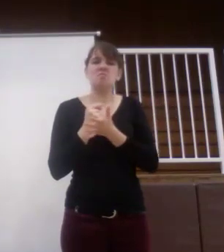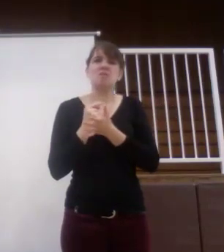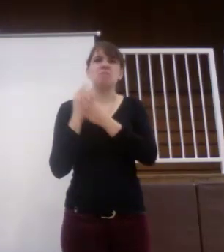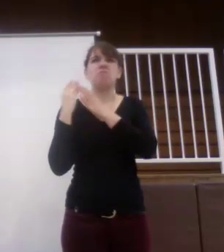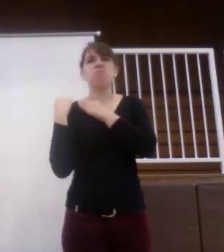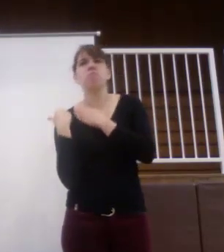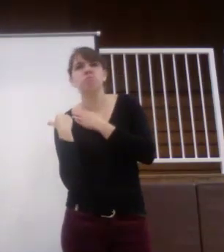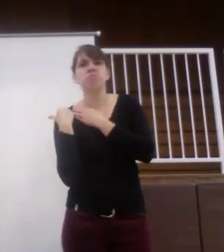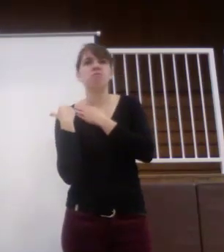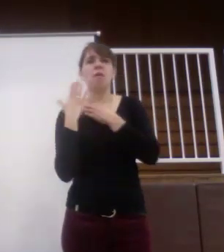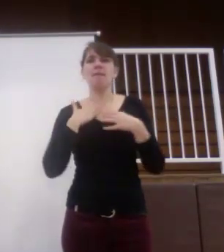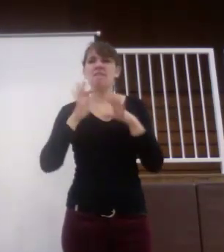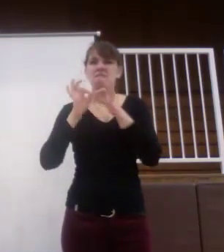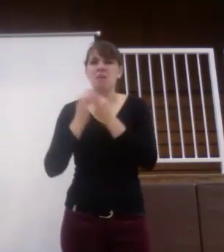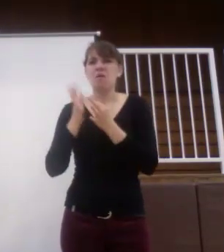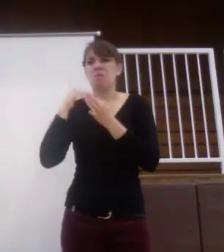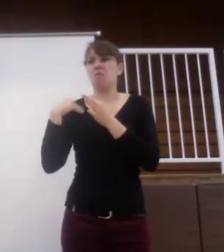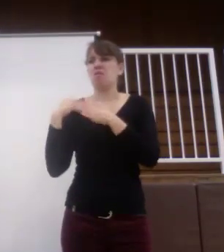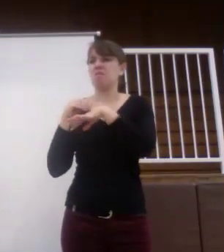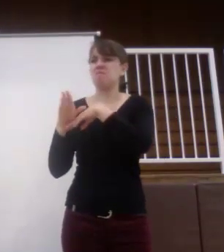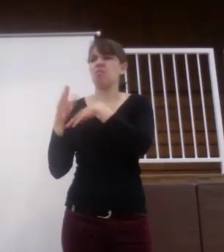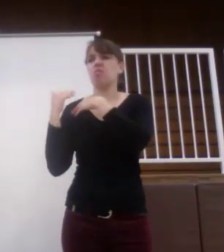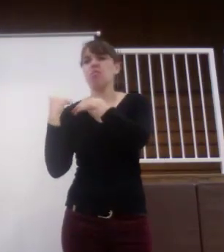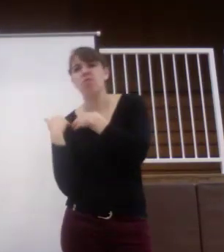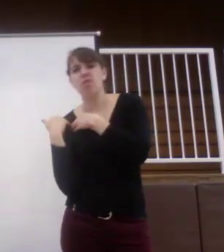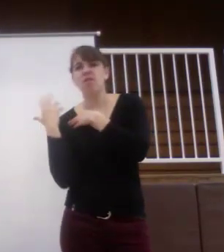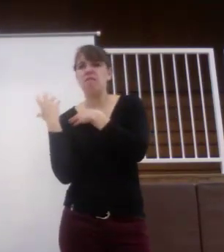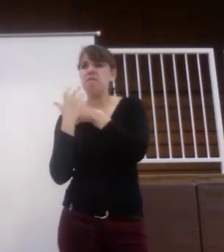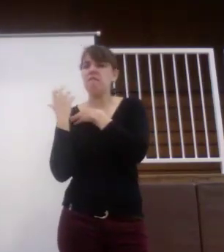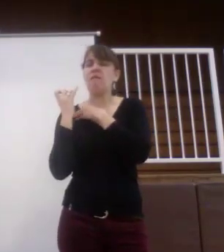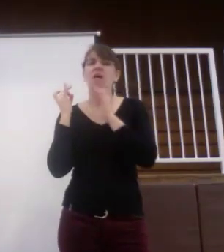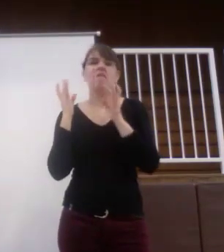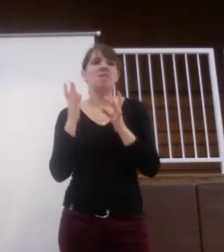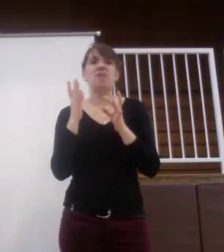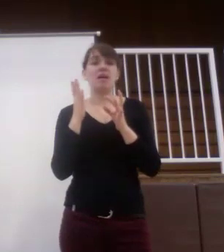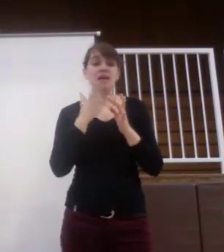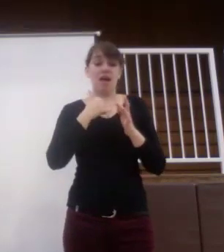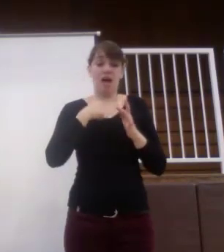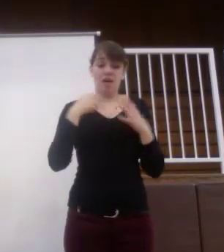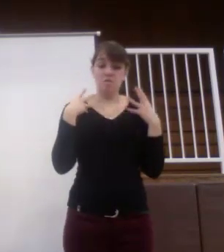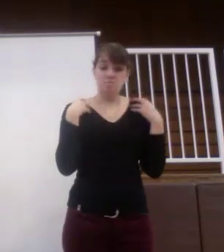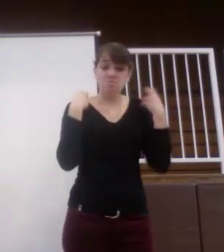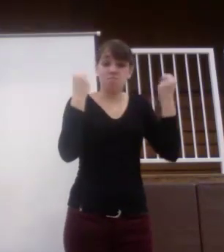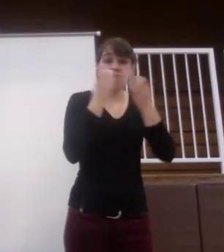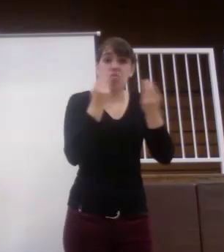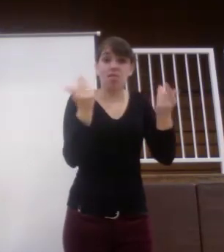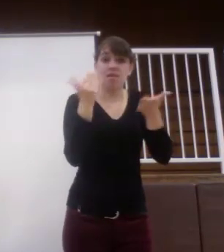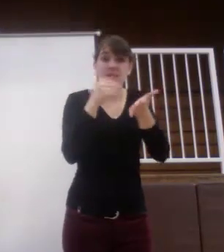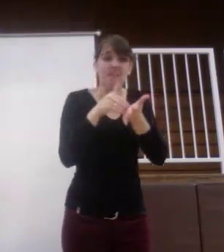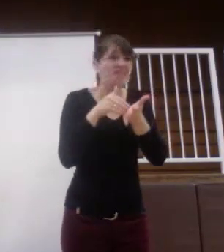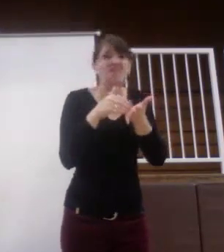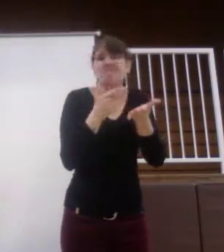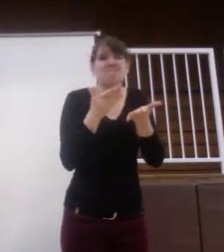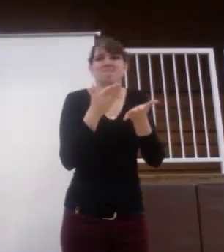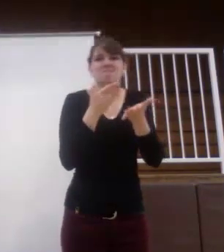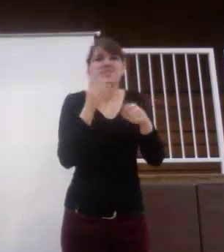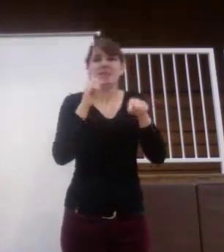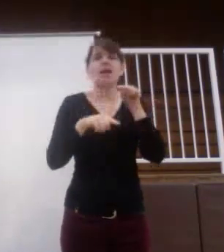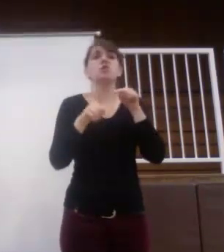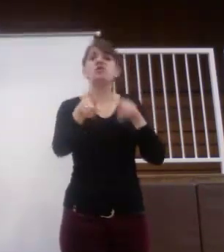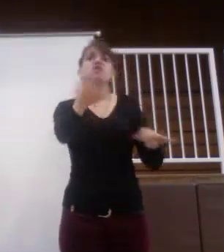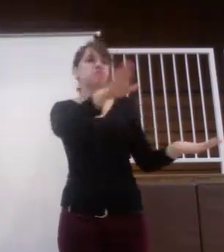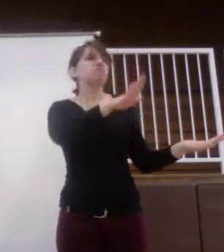you or your family and is not giving you any hope of recovery, you can refuse